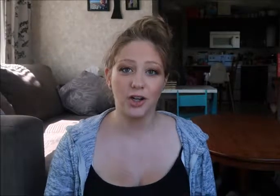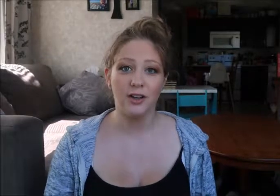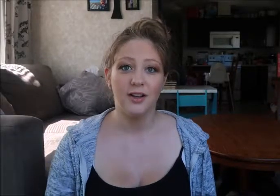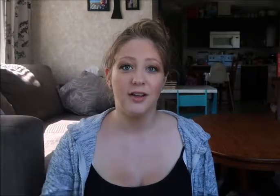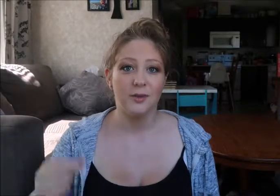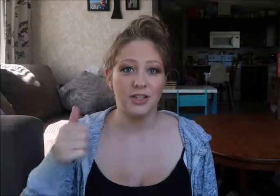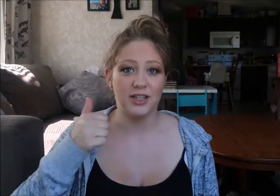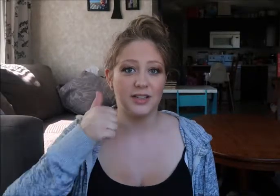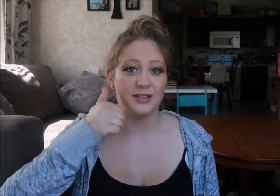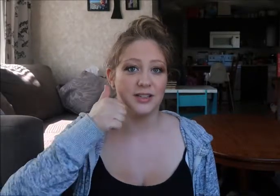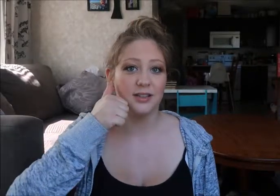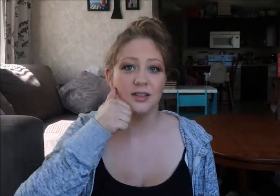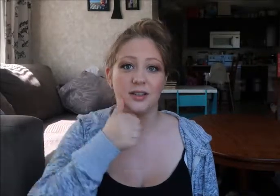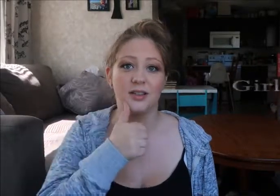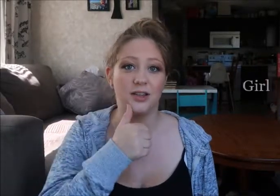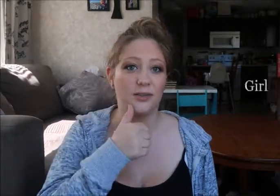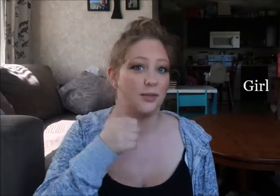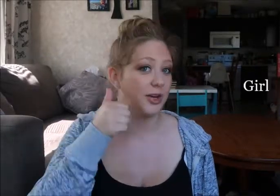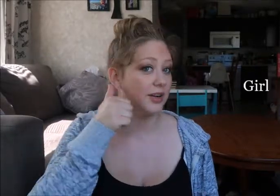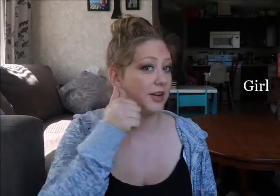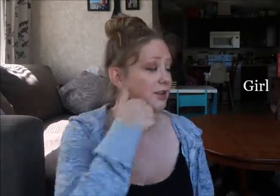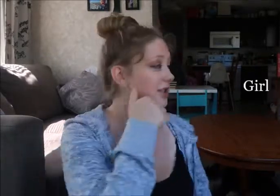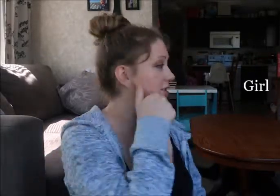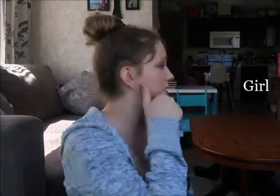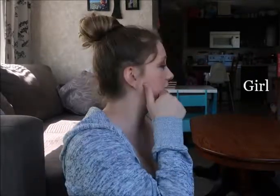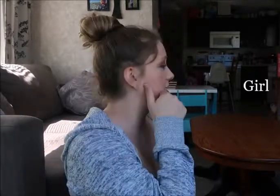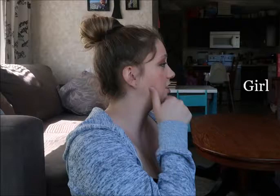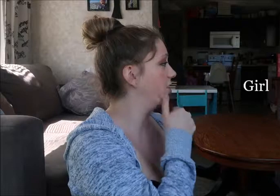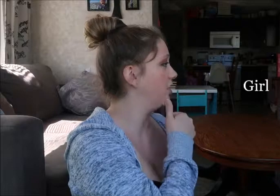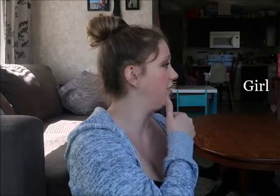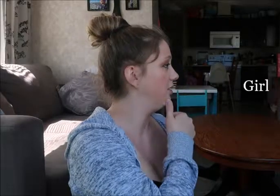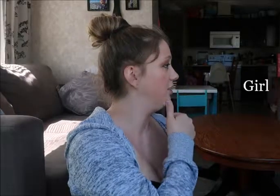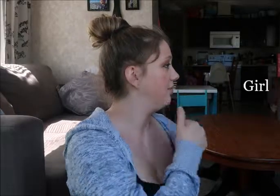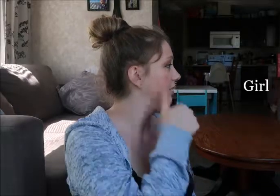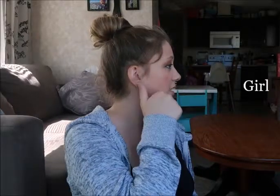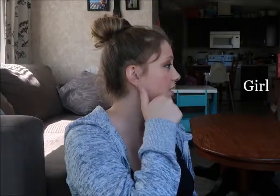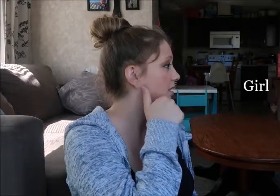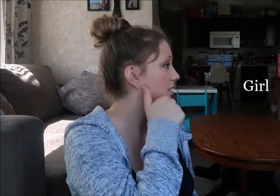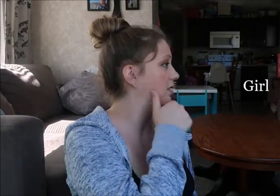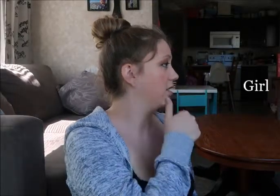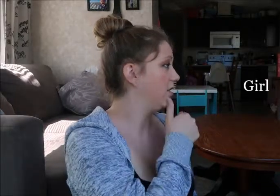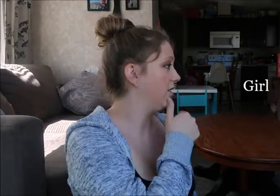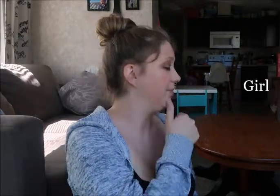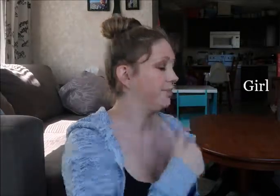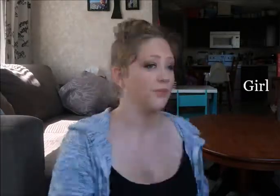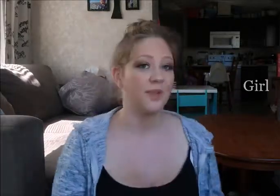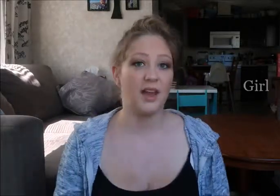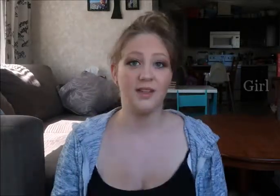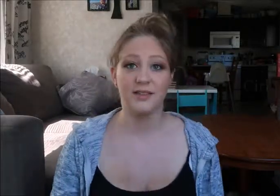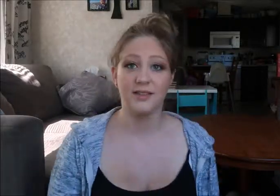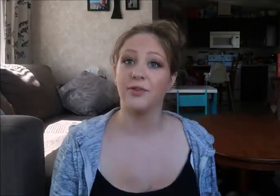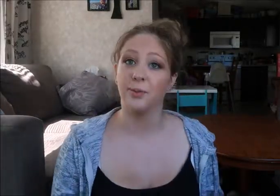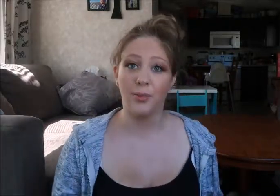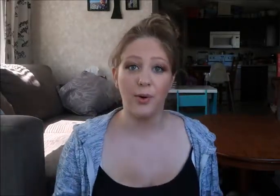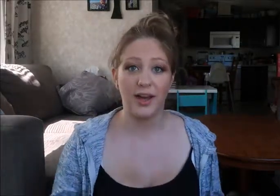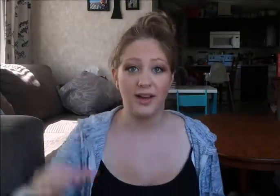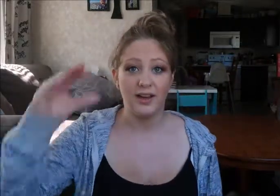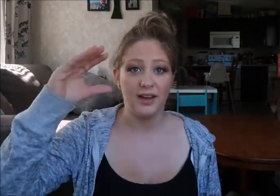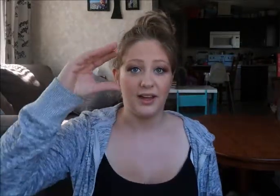girl, which is, you go from your ear to your chin, girl, girl. And then the sign for boy